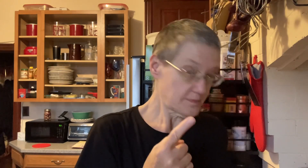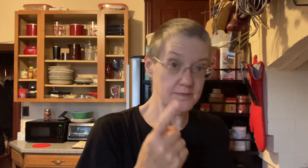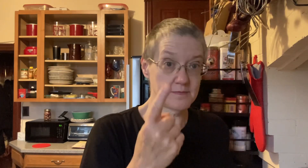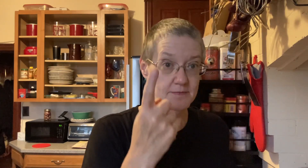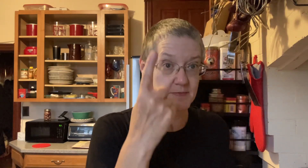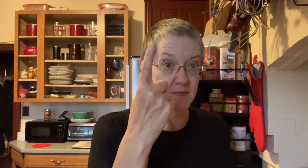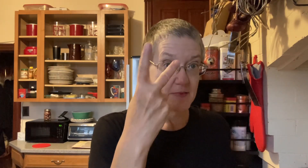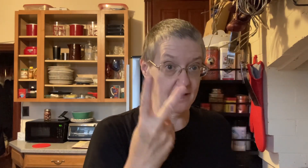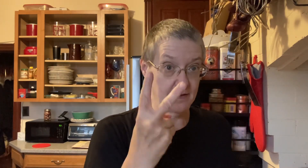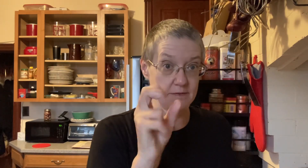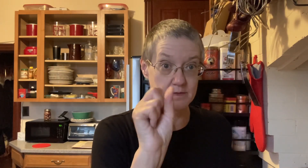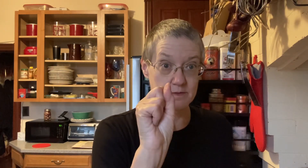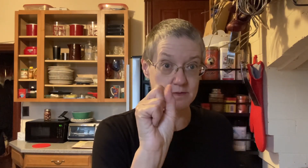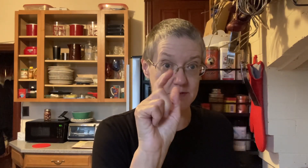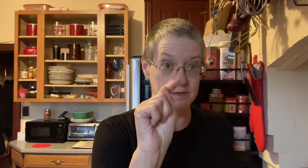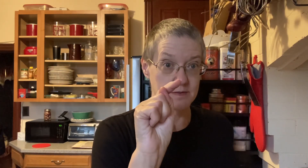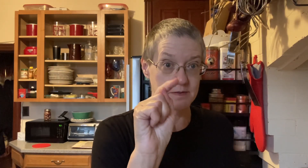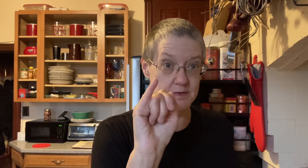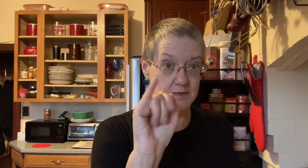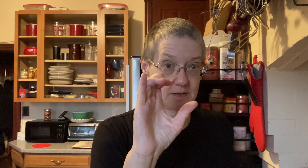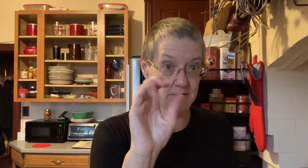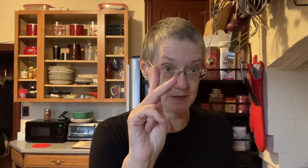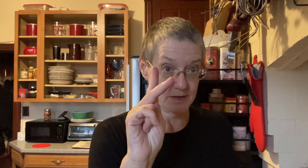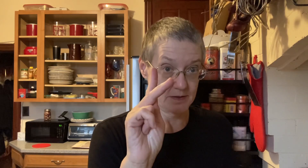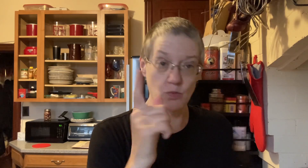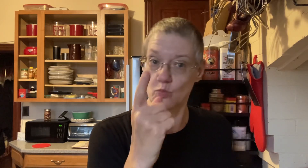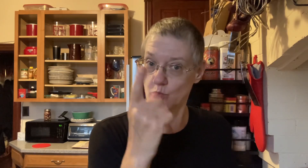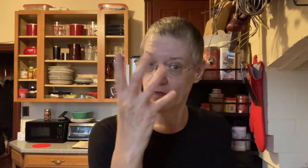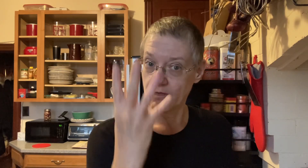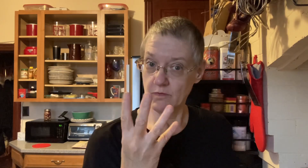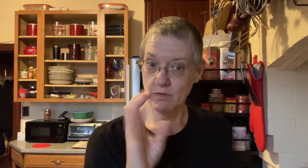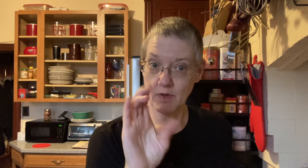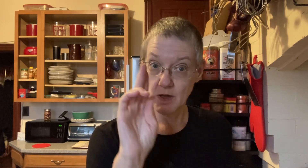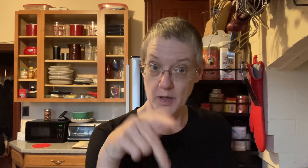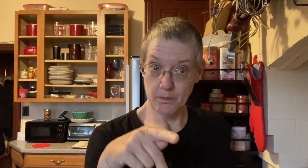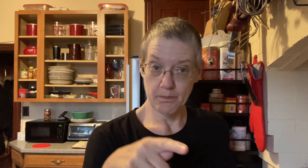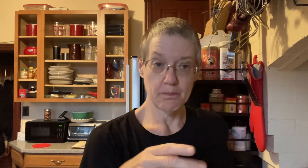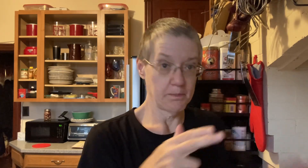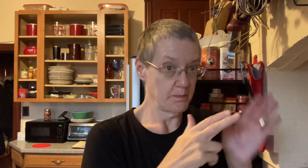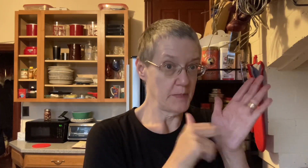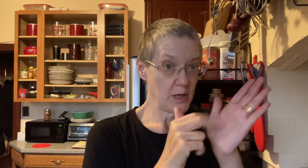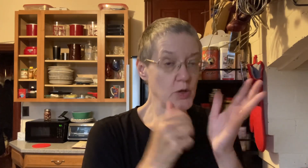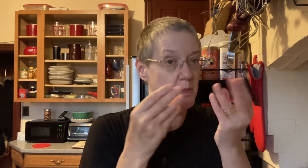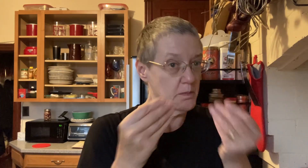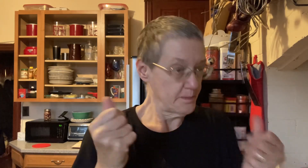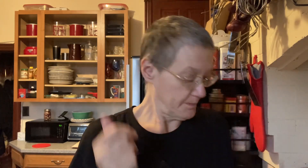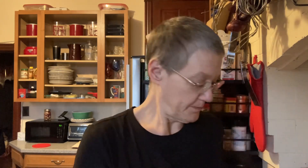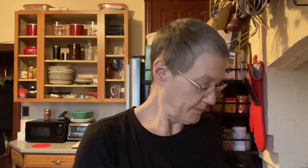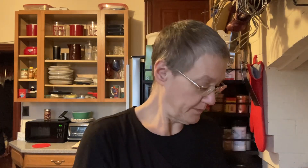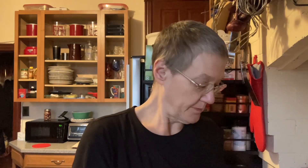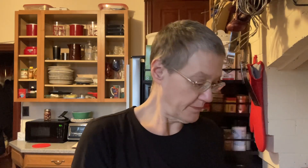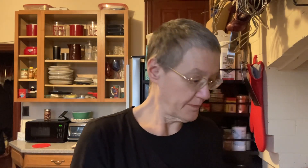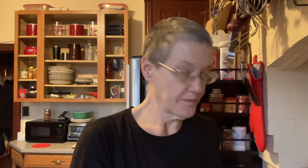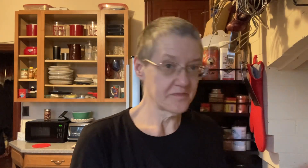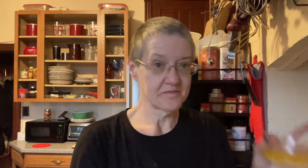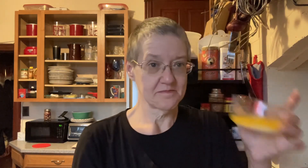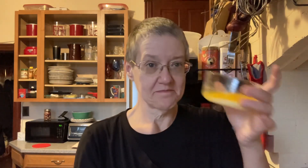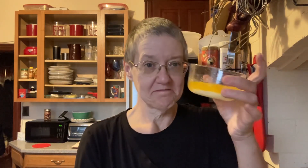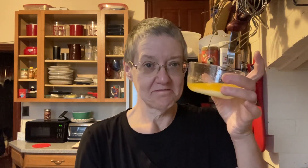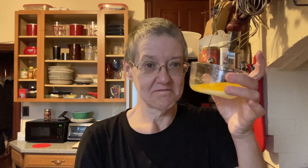Plus half a stick, which is 4 tablespoons, 1/4 of a cup, of melted